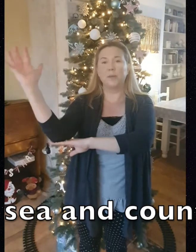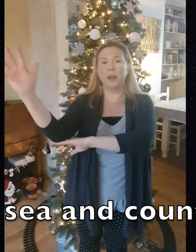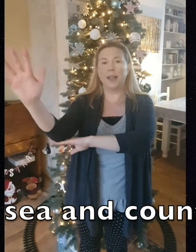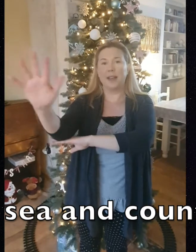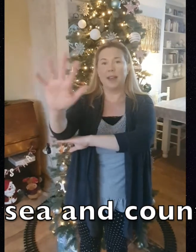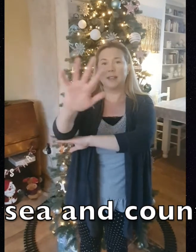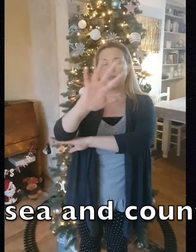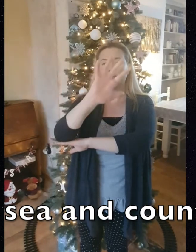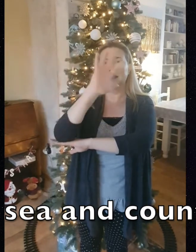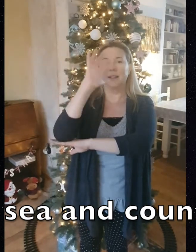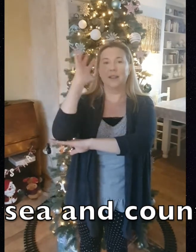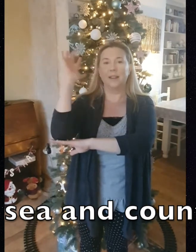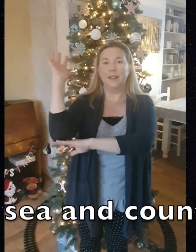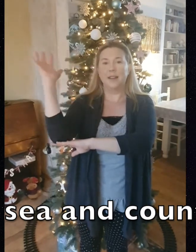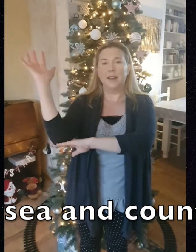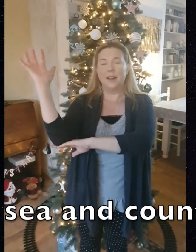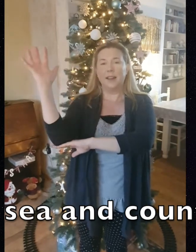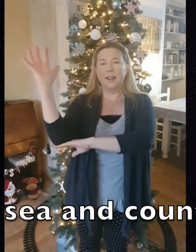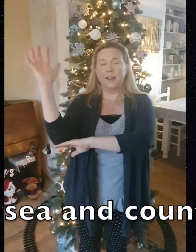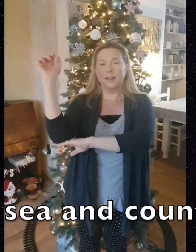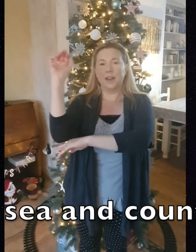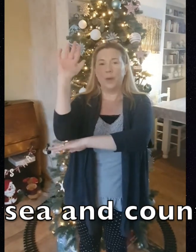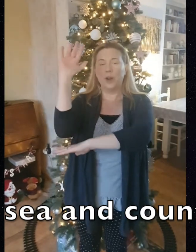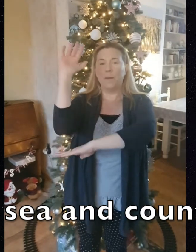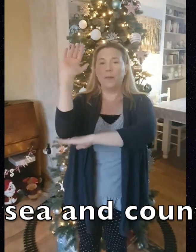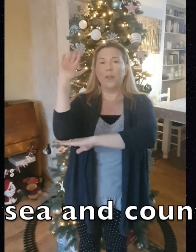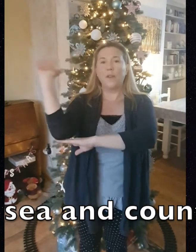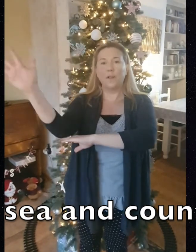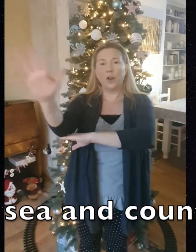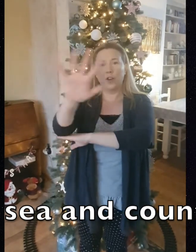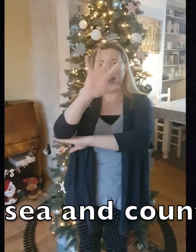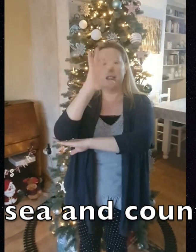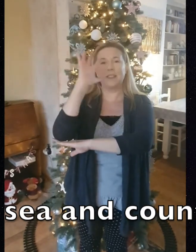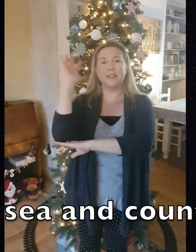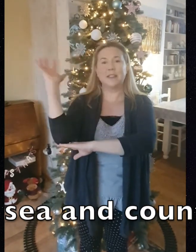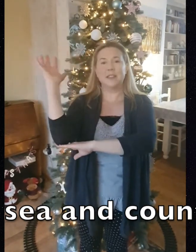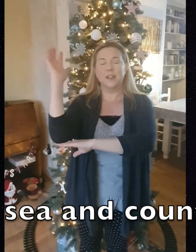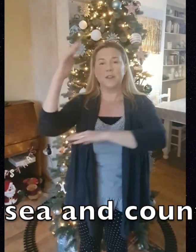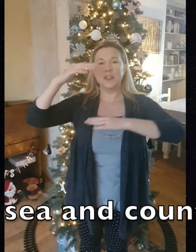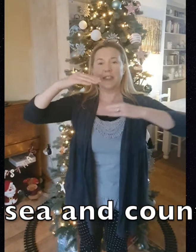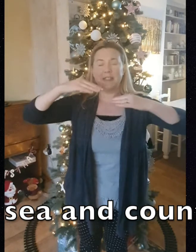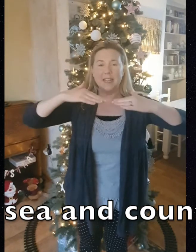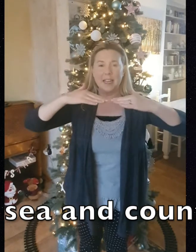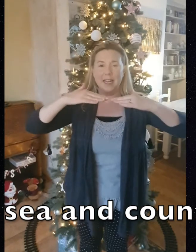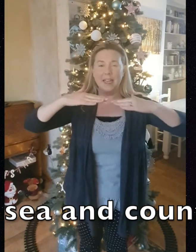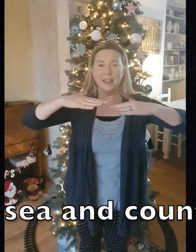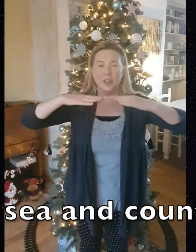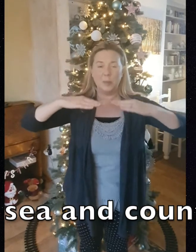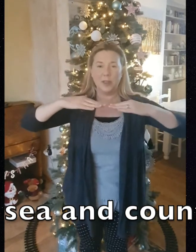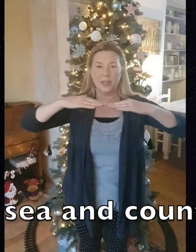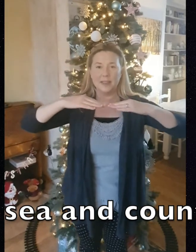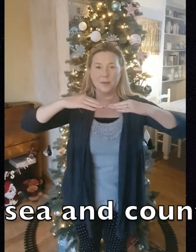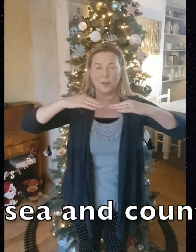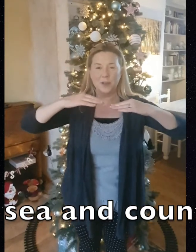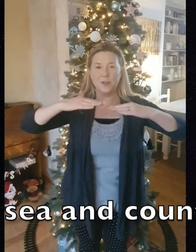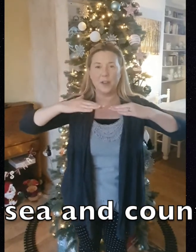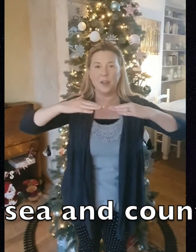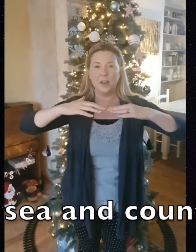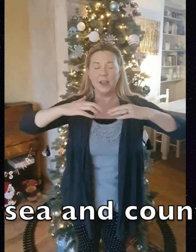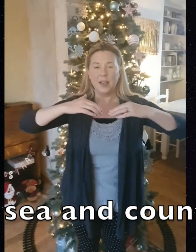like this. So we got forest. For sea, you put your hands in front of you and then